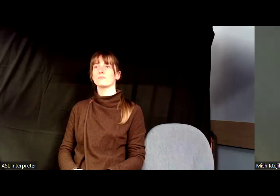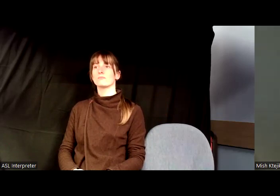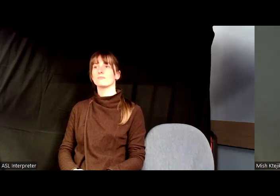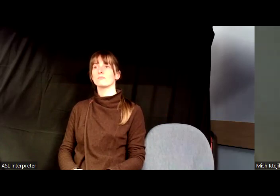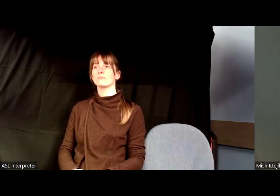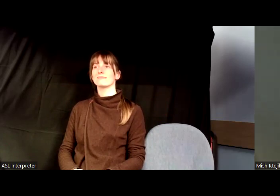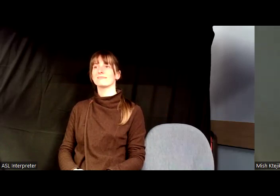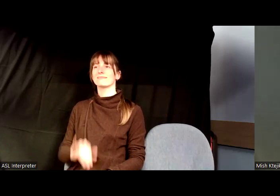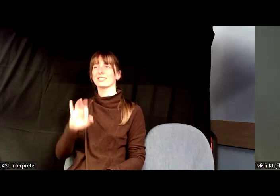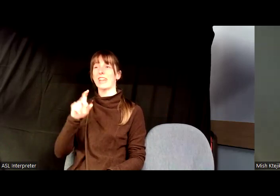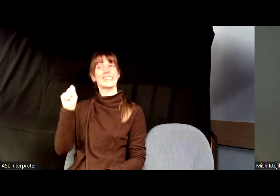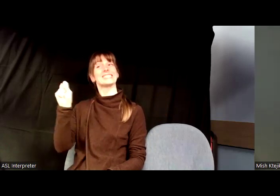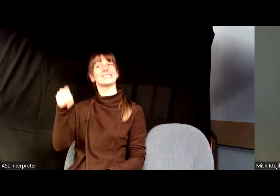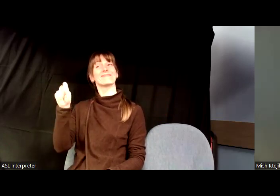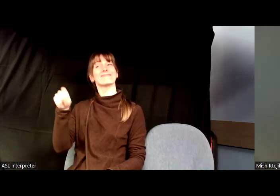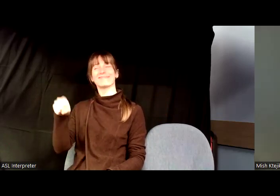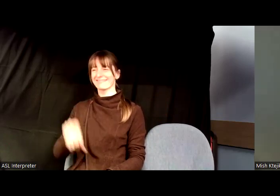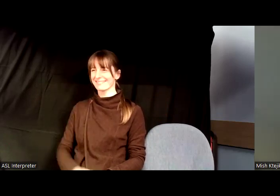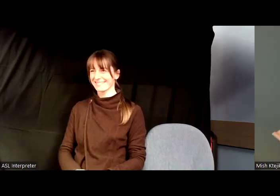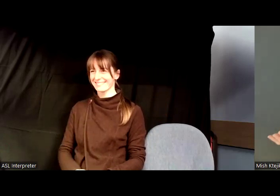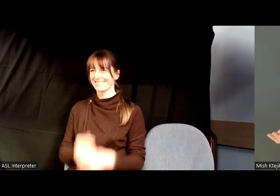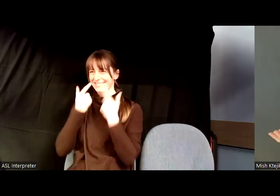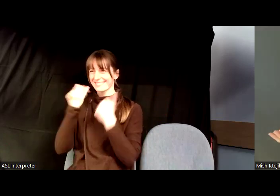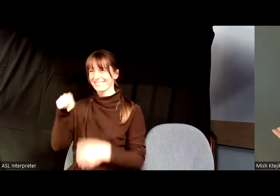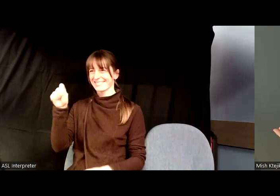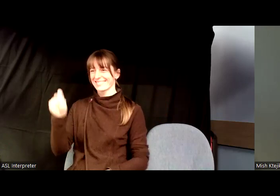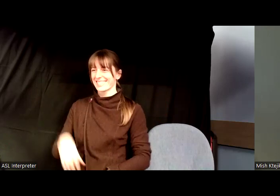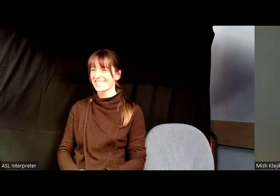And just kind of see what happens, right? Jack says, yeah.